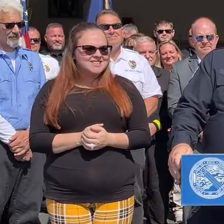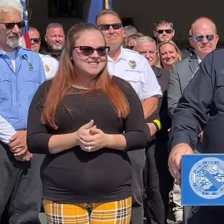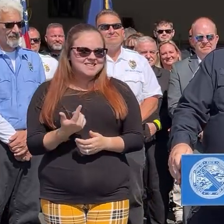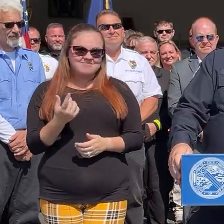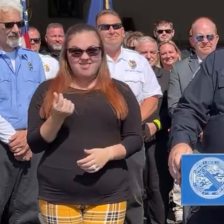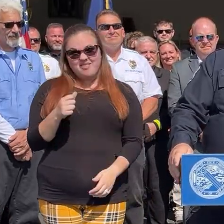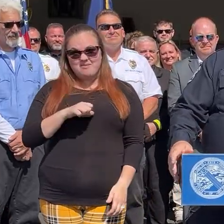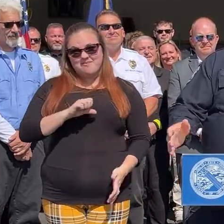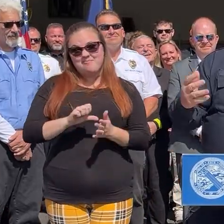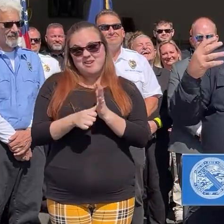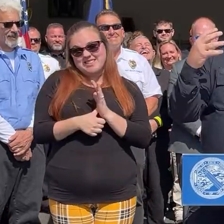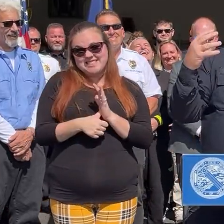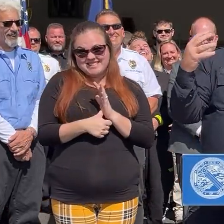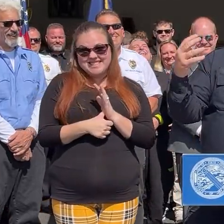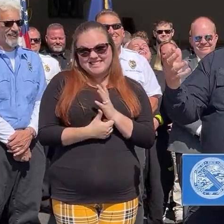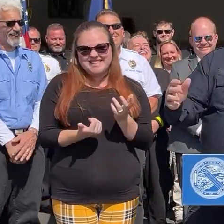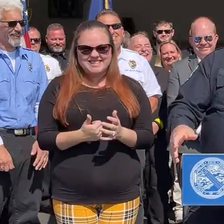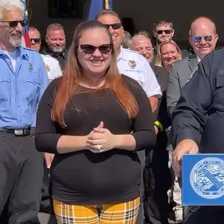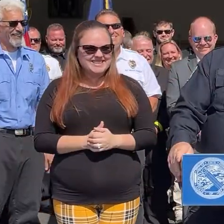of impressed.